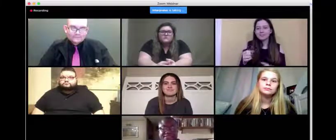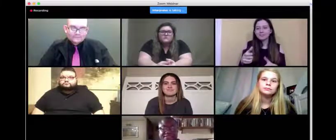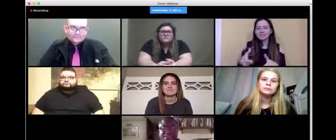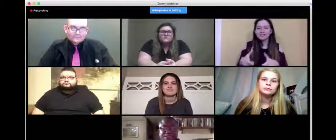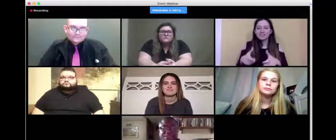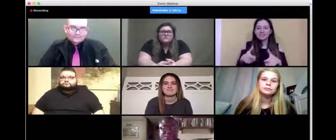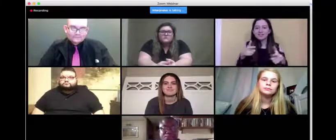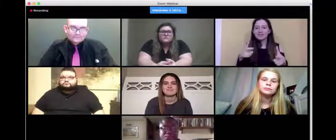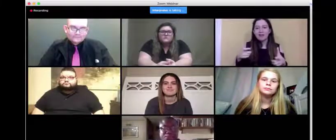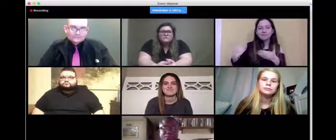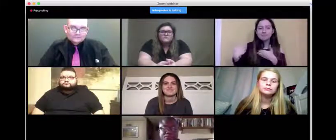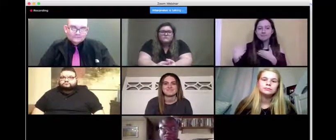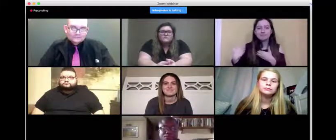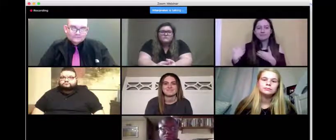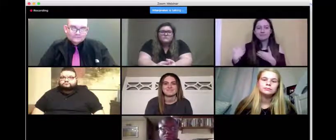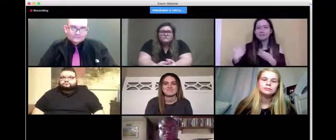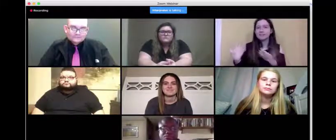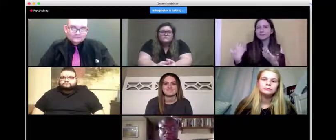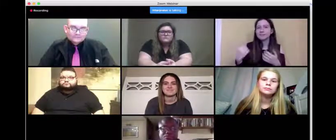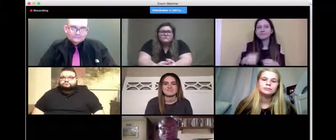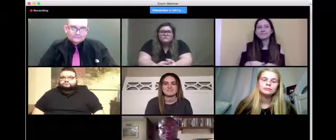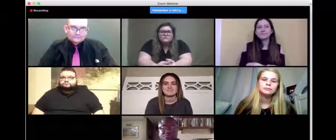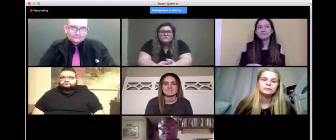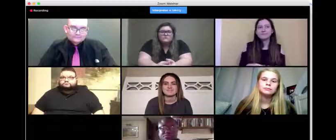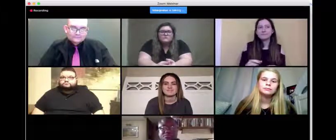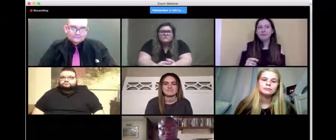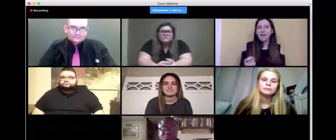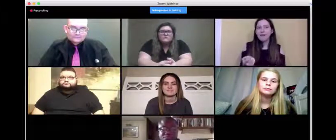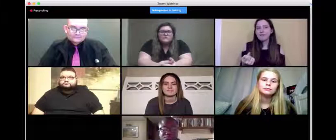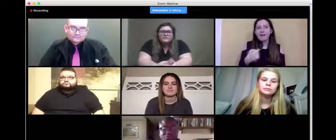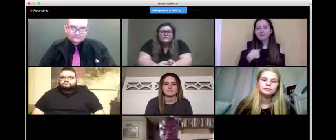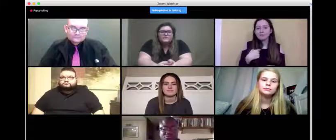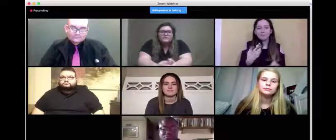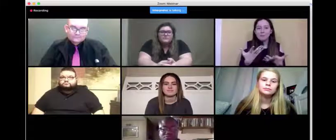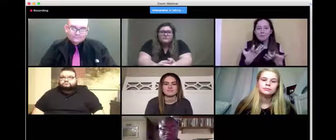And I just want to be able to influence everyone to help them